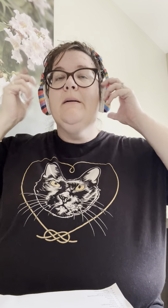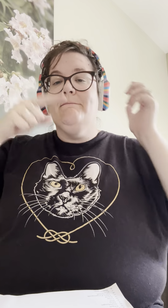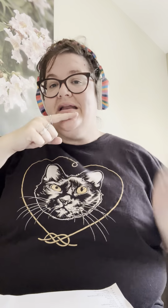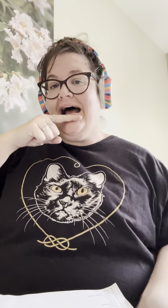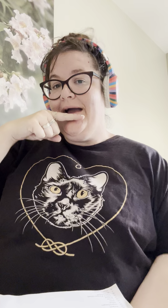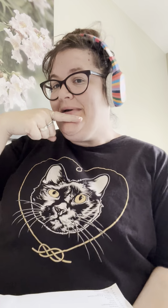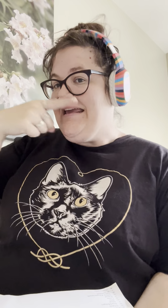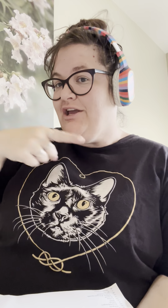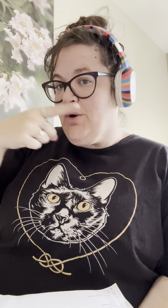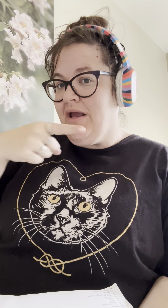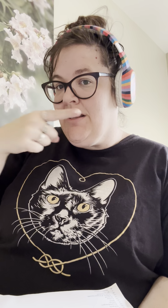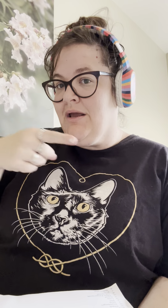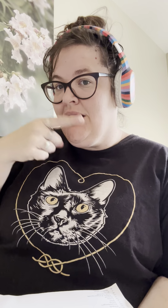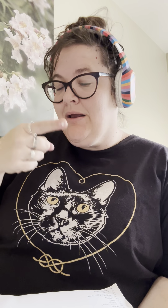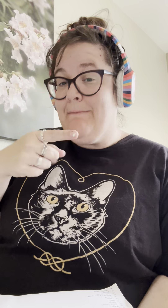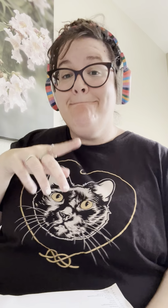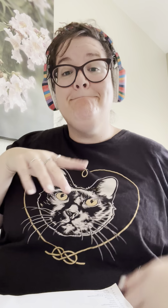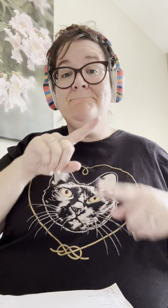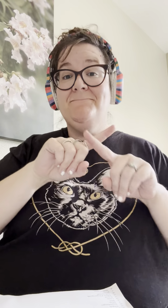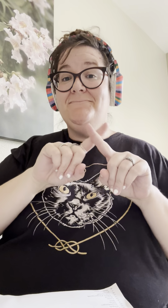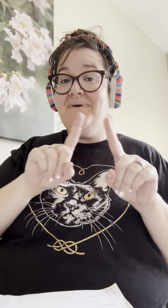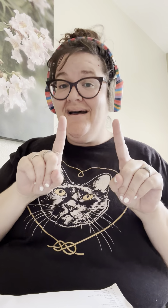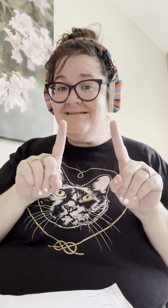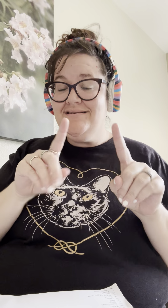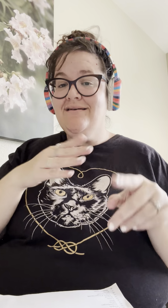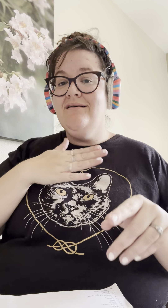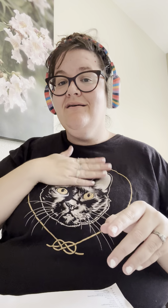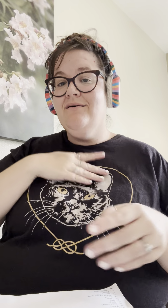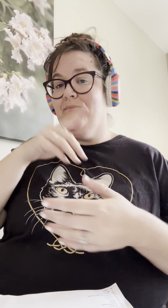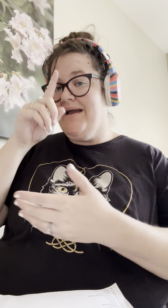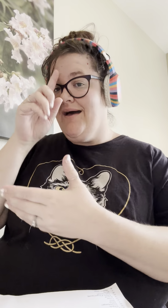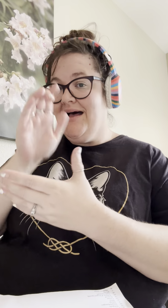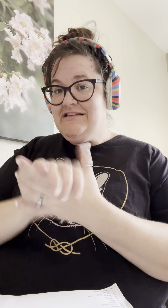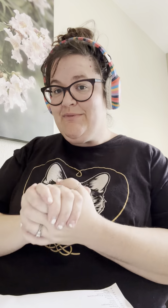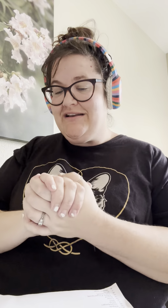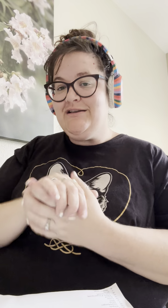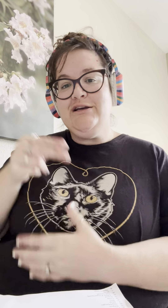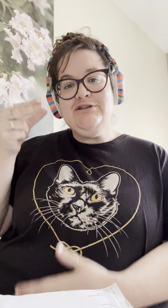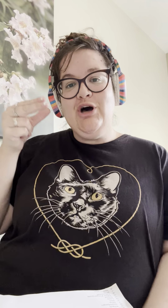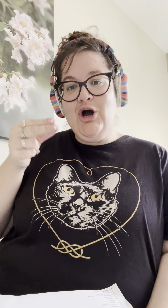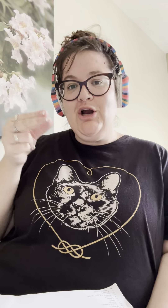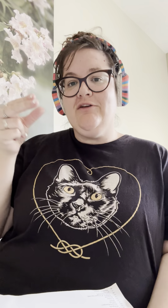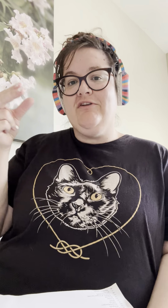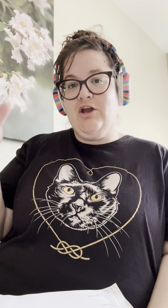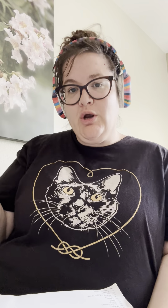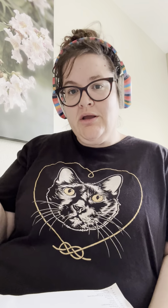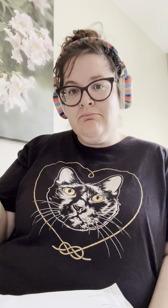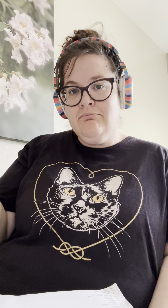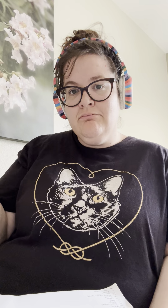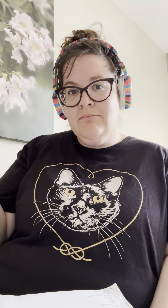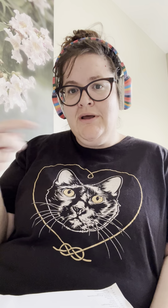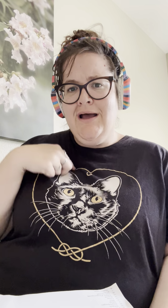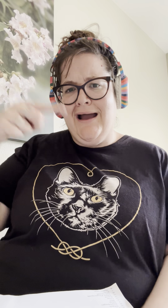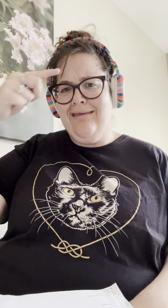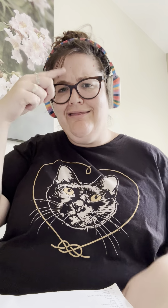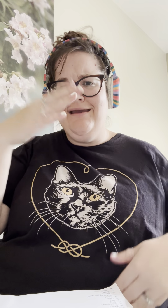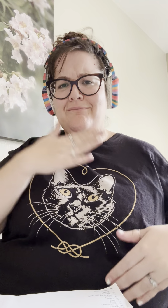But I'm hearing. But my husband is hard of hearing. I think